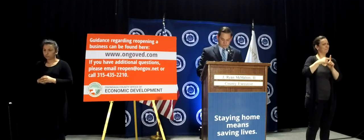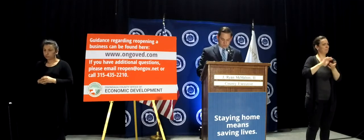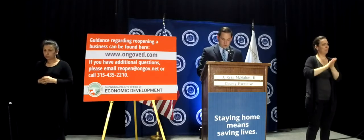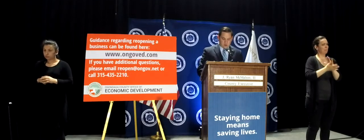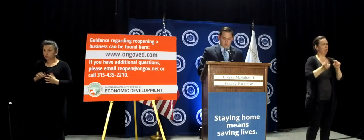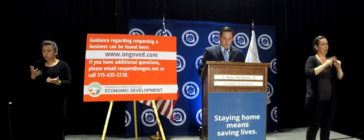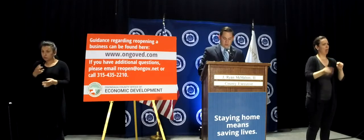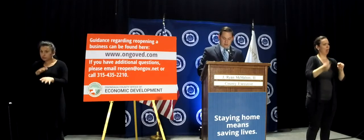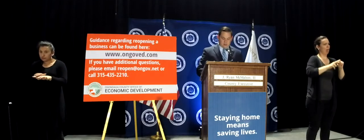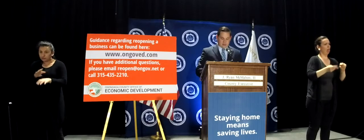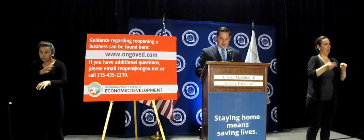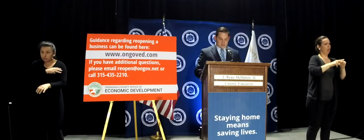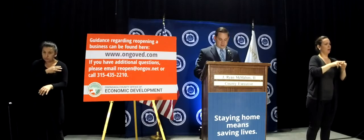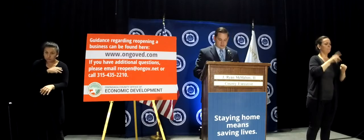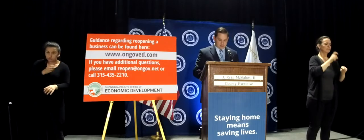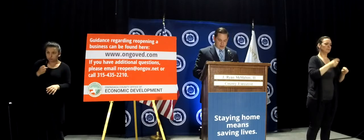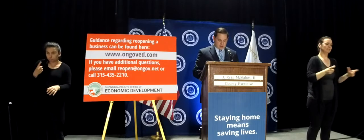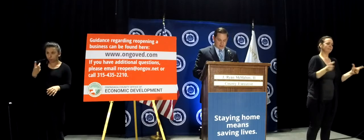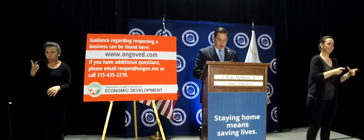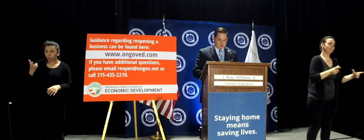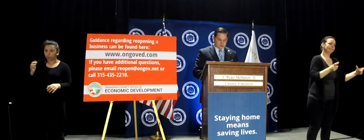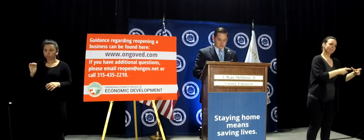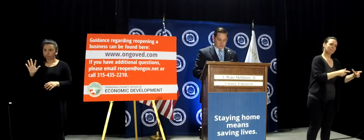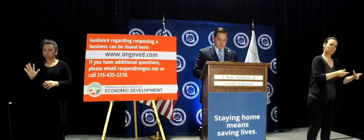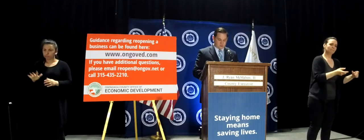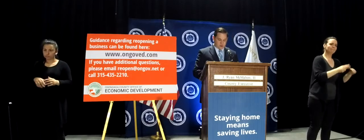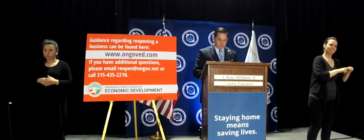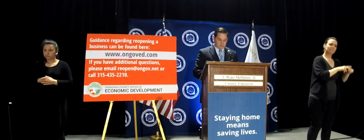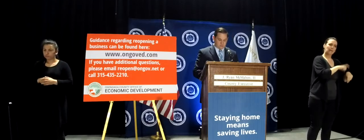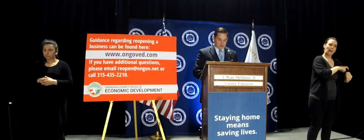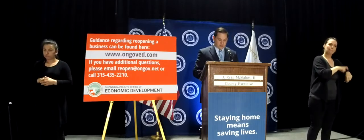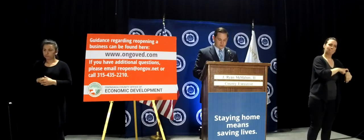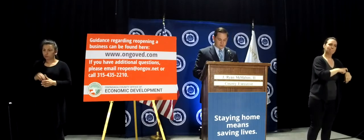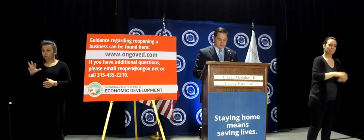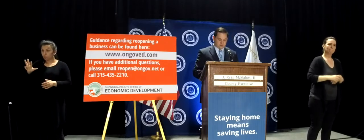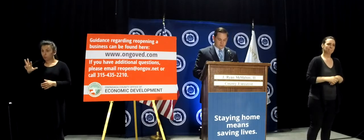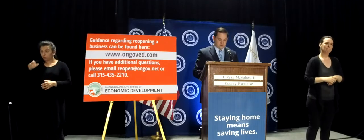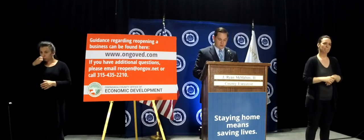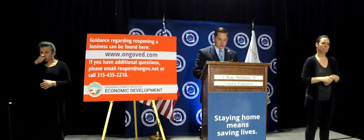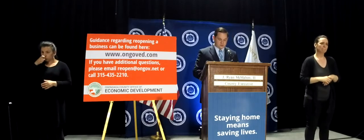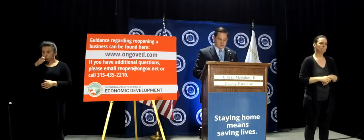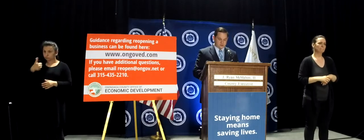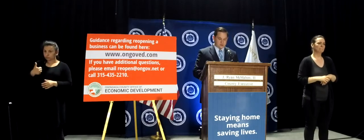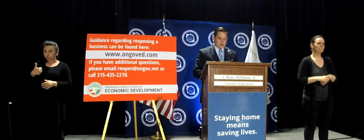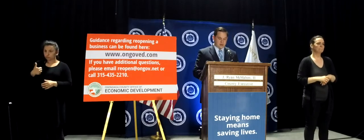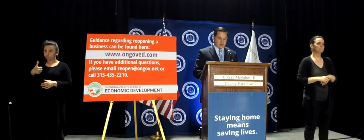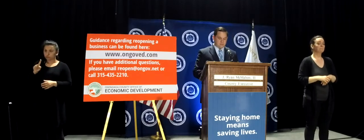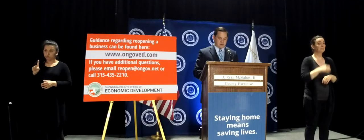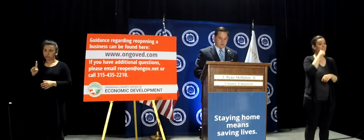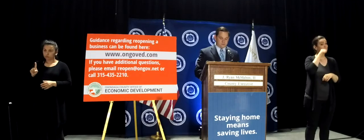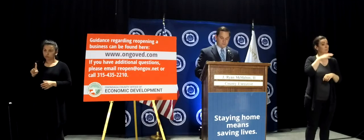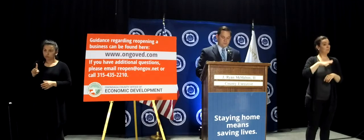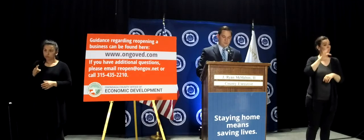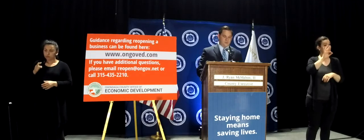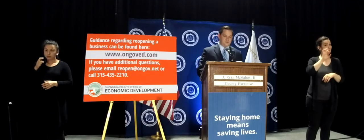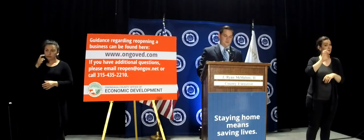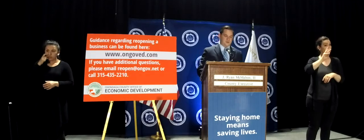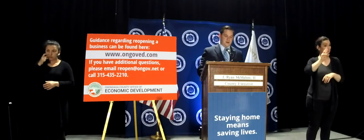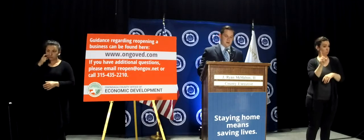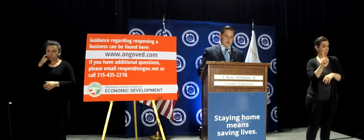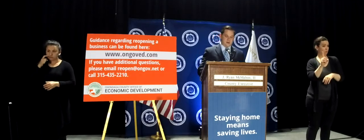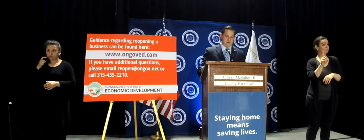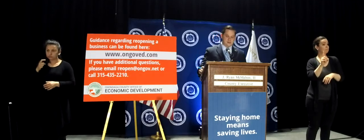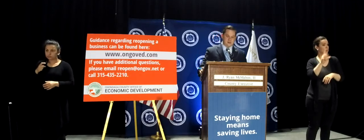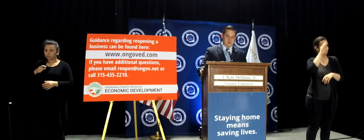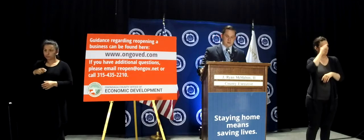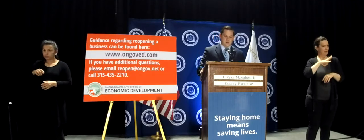isolation. Related to cases, 961 of our cases have been female, 688 male,